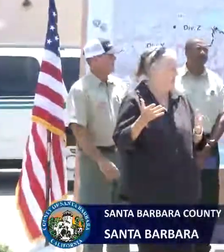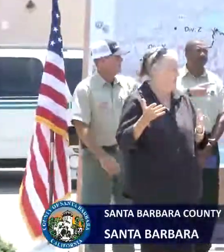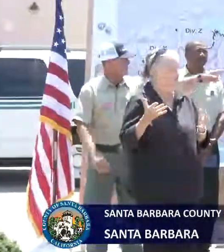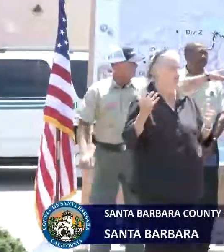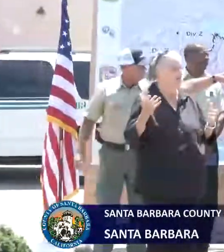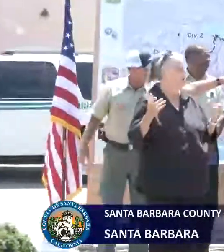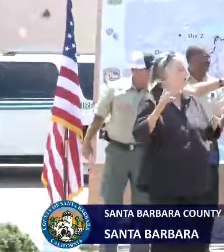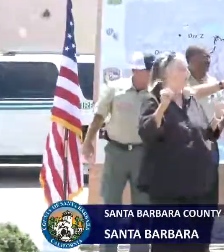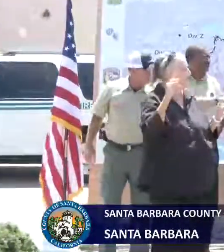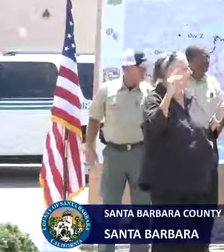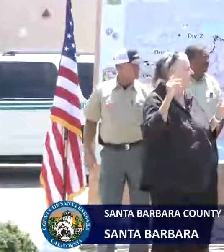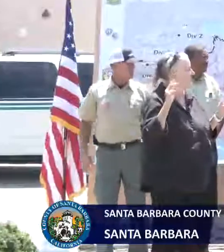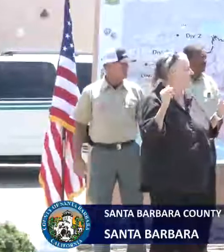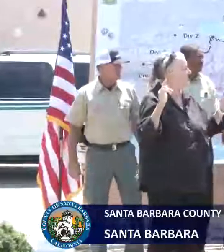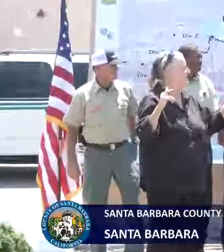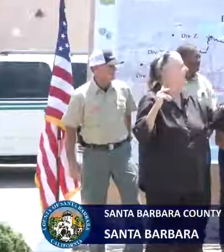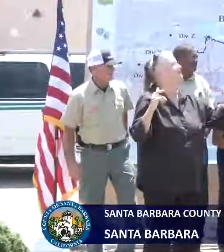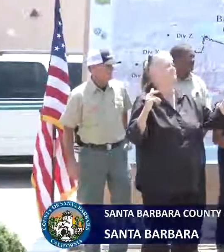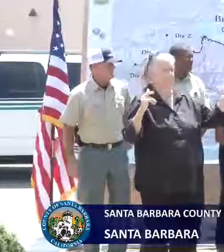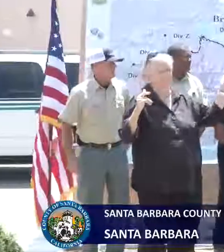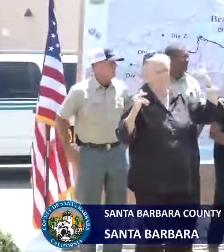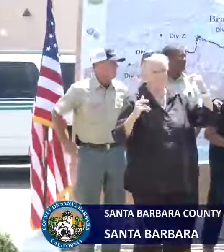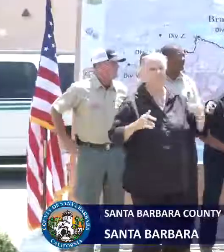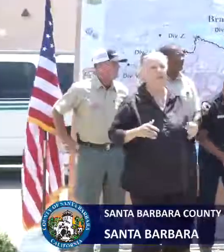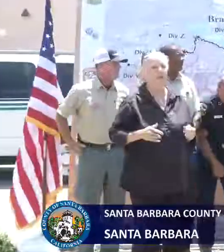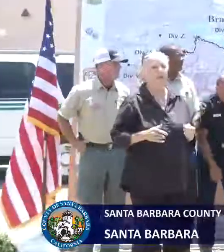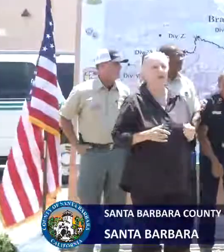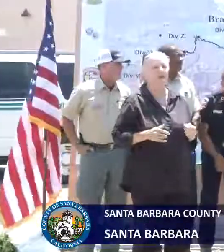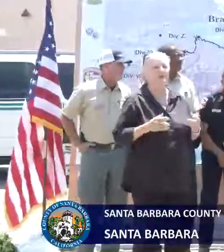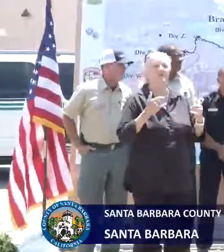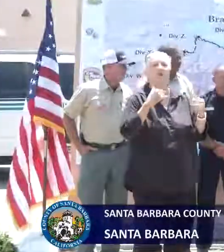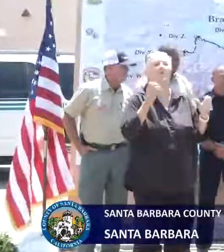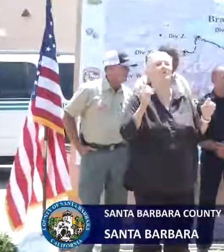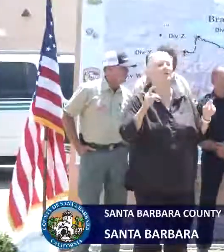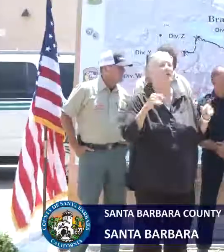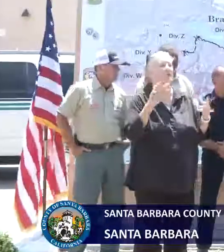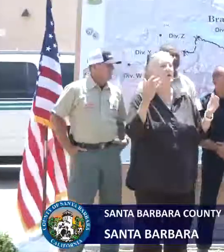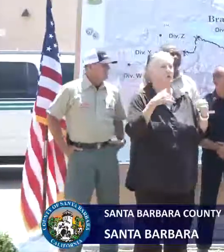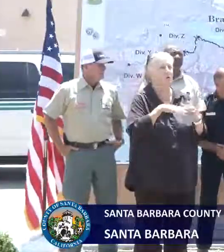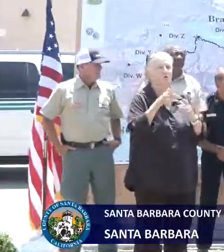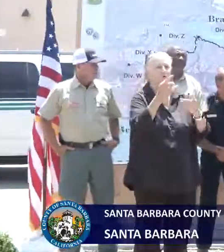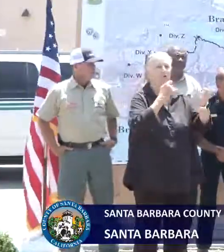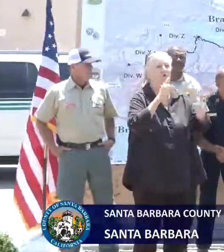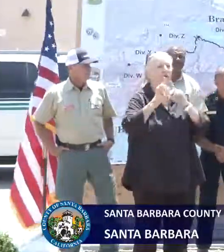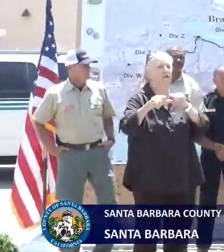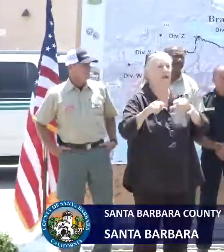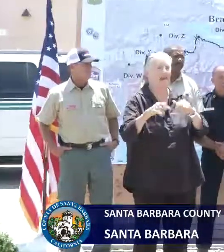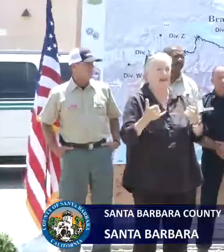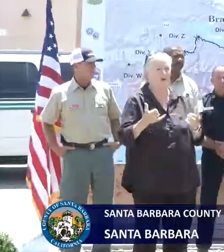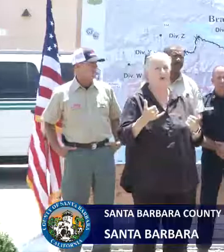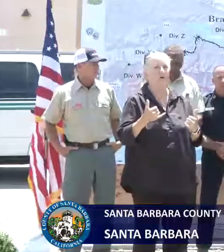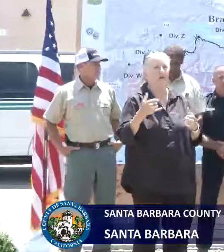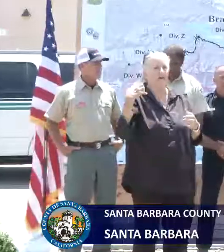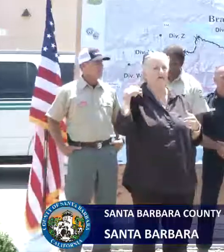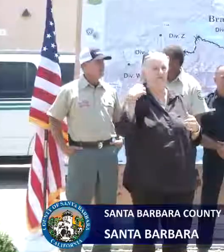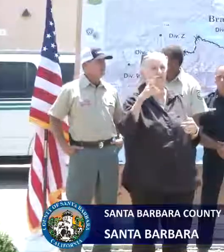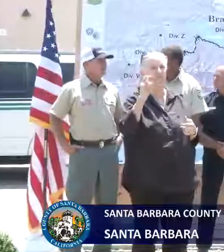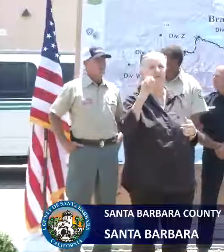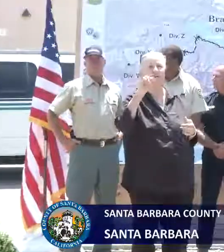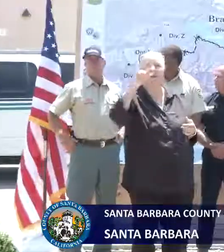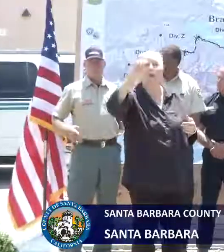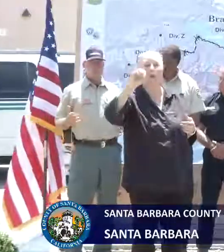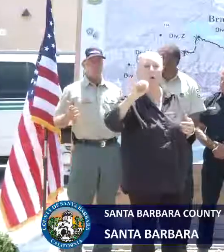Okay. Kelly's here. Kelly here. There he is. So we're going to go into Q&A now, and I'll let Chief Fontillo kind